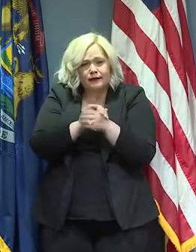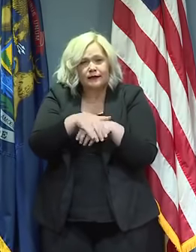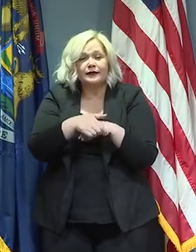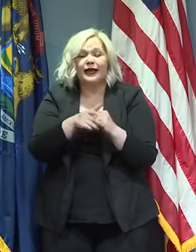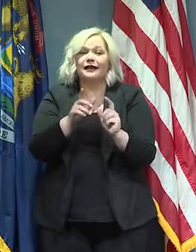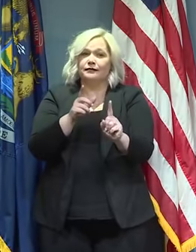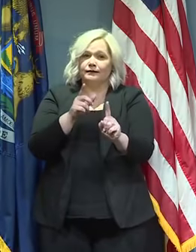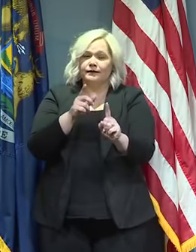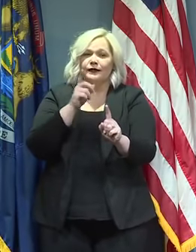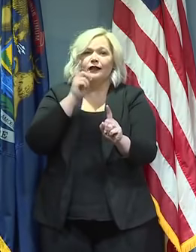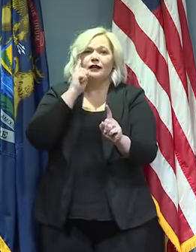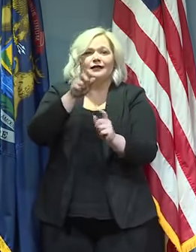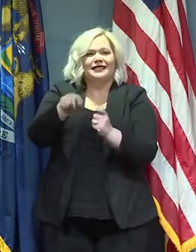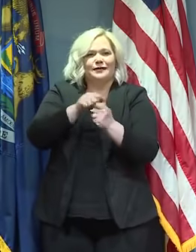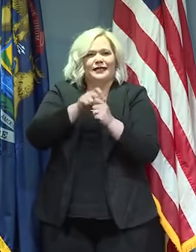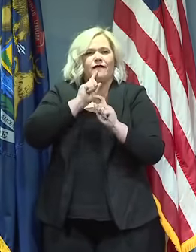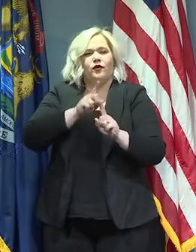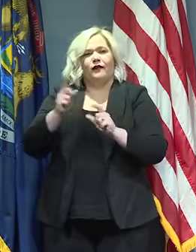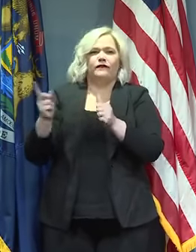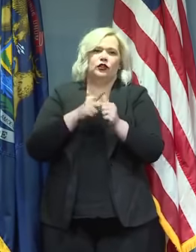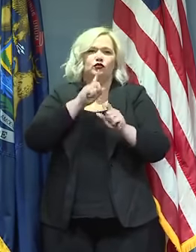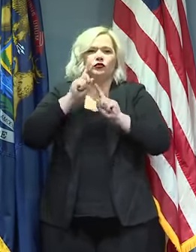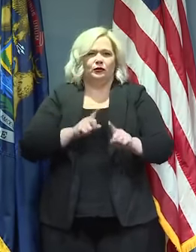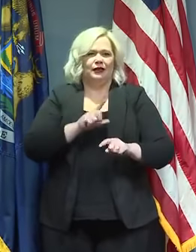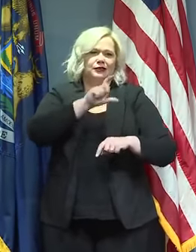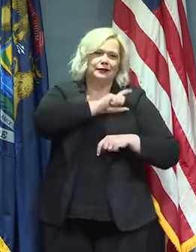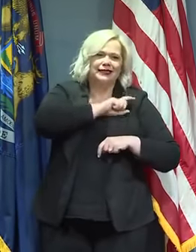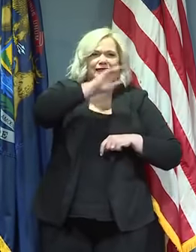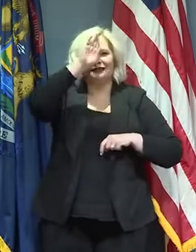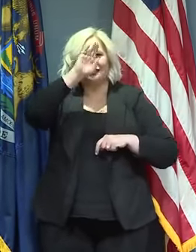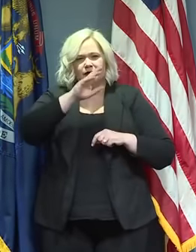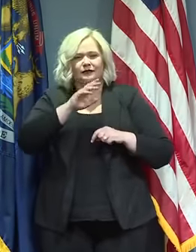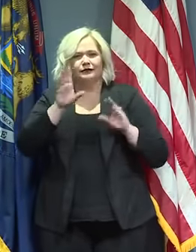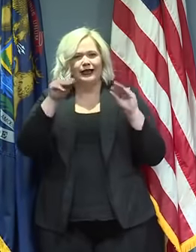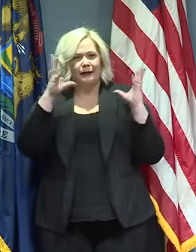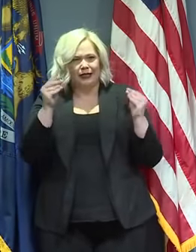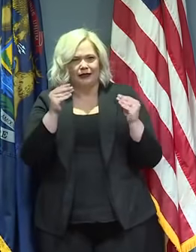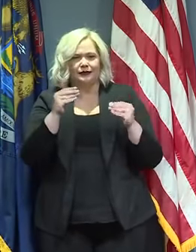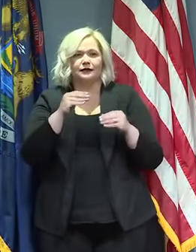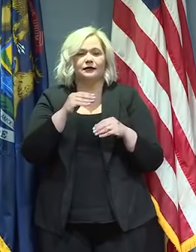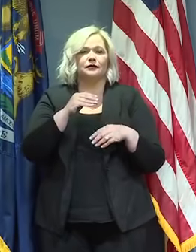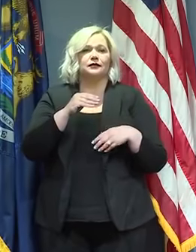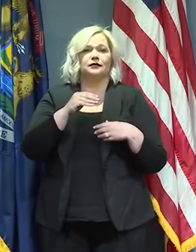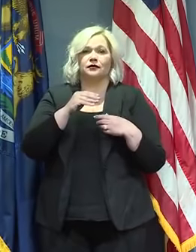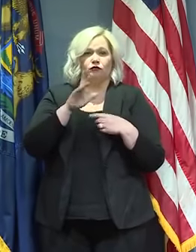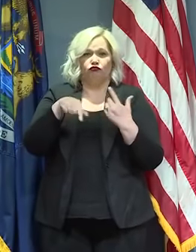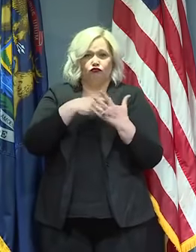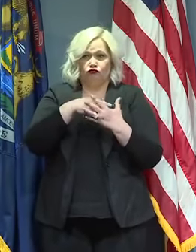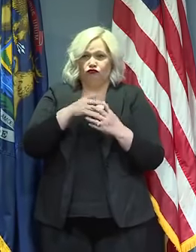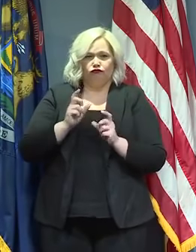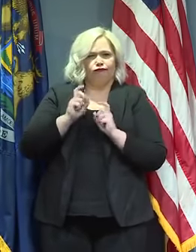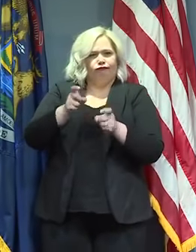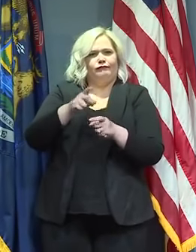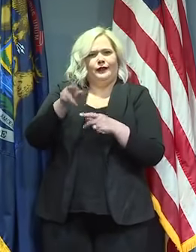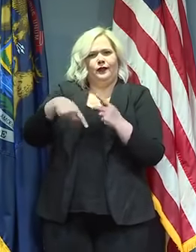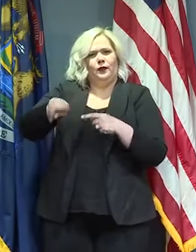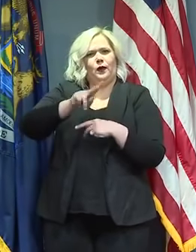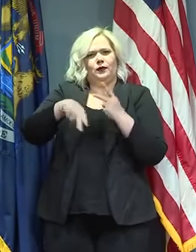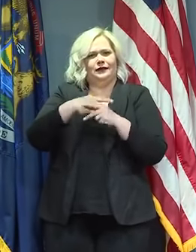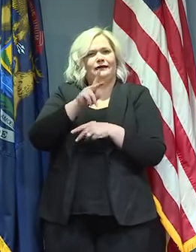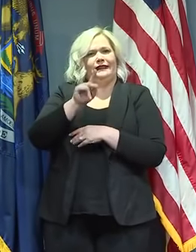is dedicated for first responders across the state. It includes our police officers, our firefighters, and our EMS